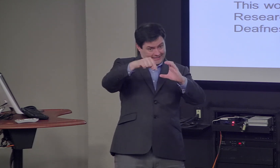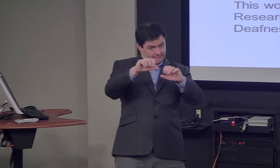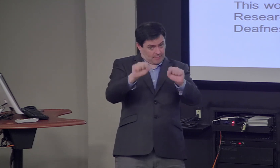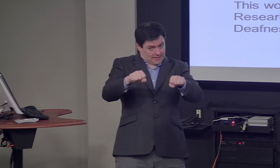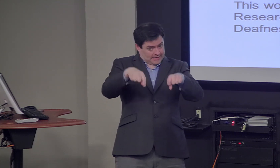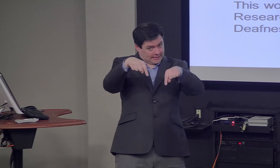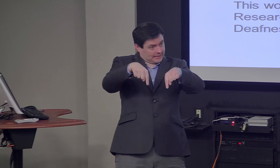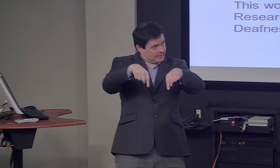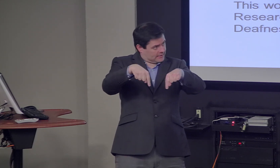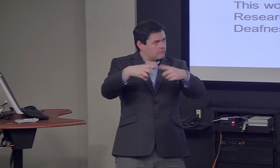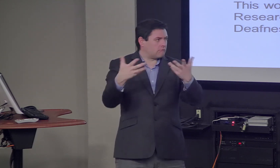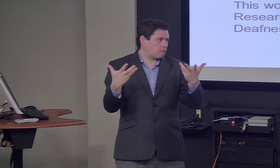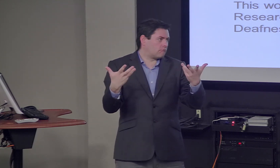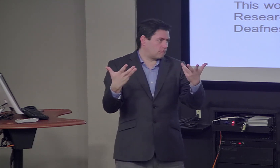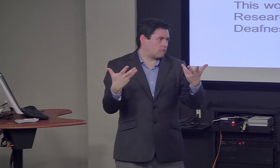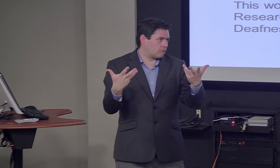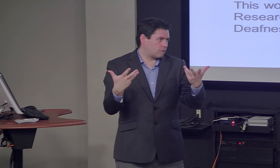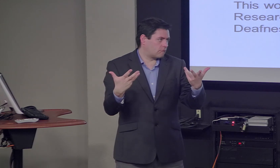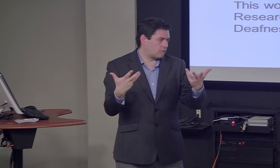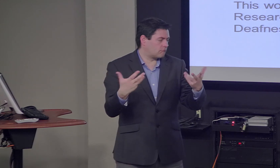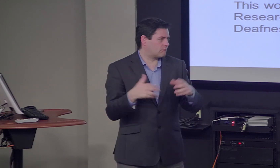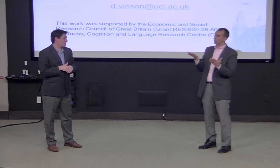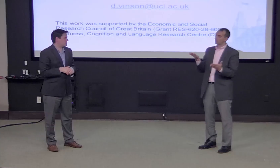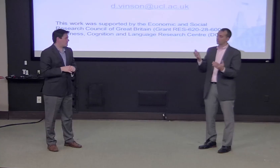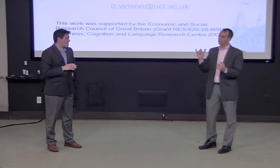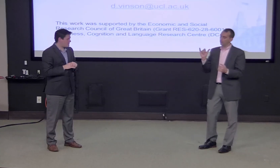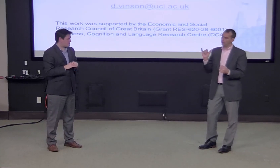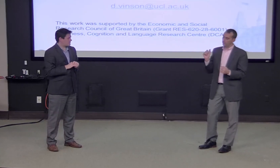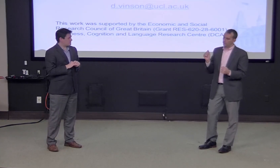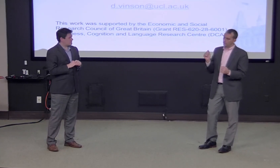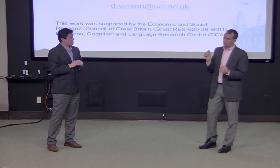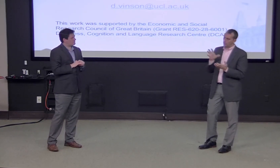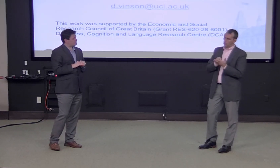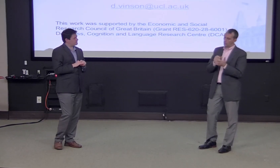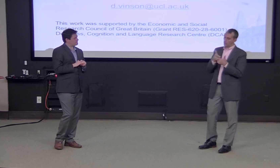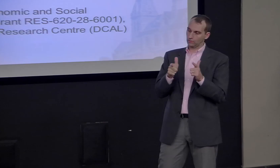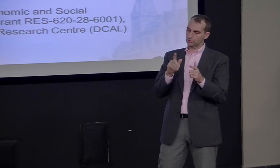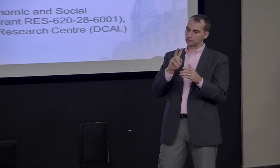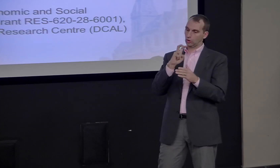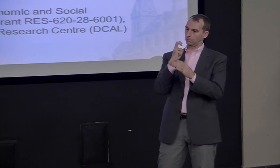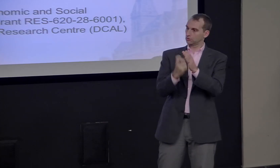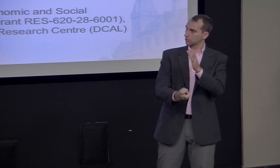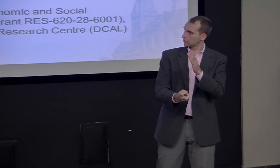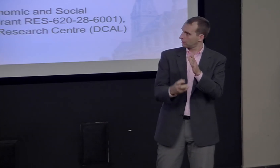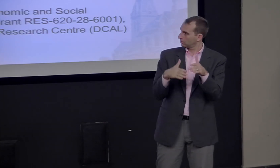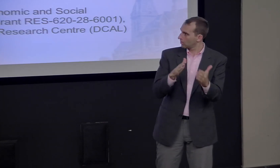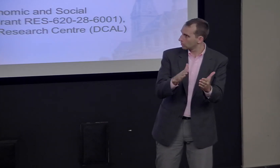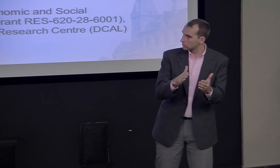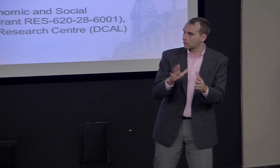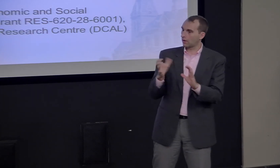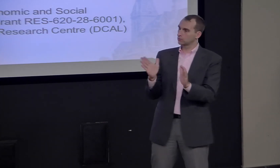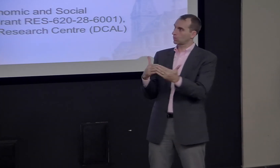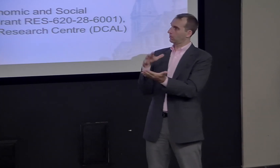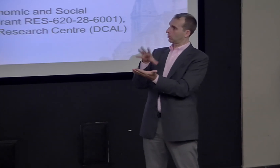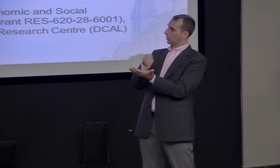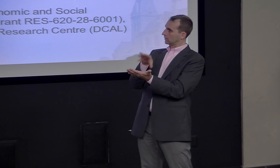their mental schema, then that probably is going to play out into them being more proficient users of the language. Like learning